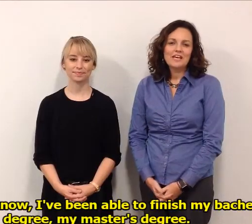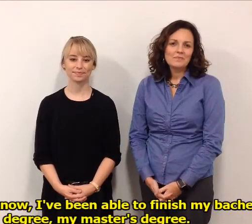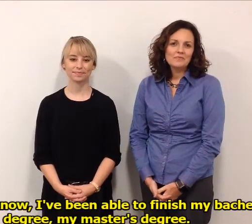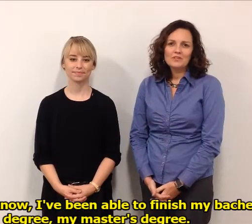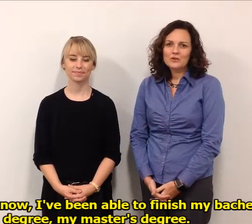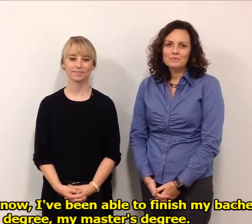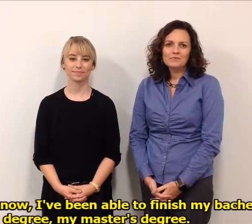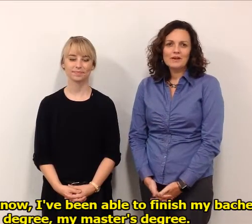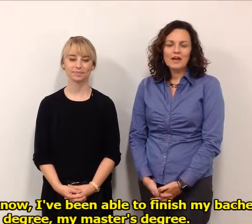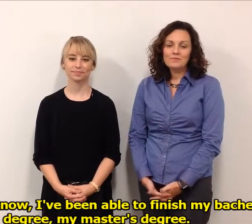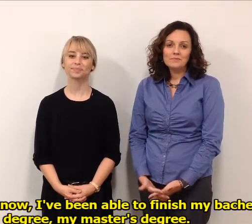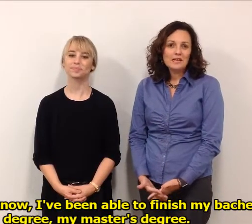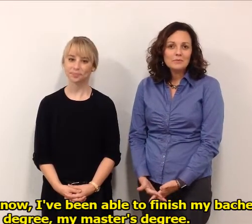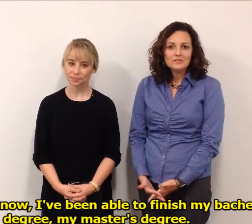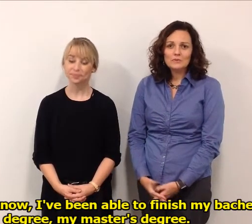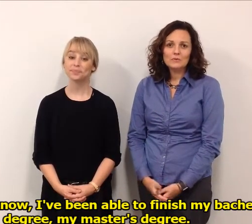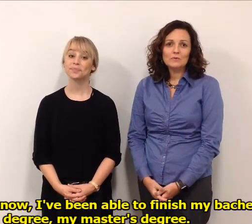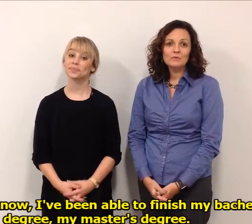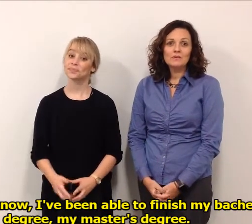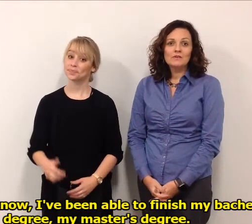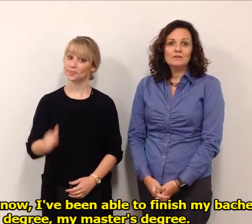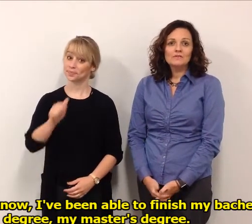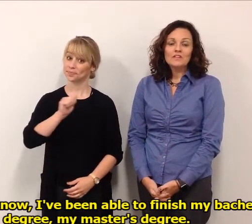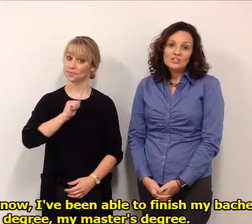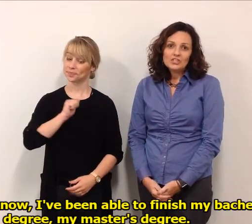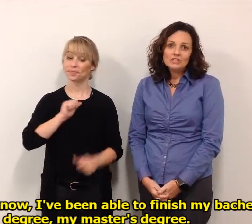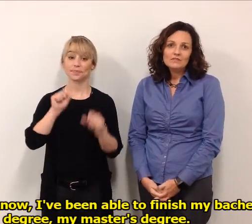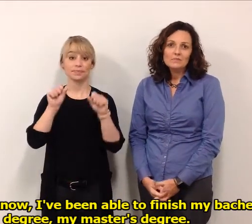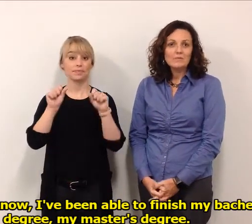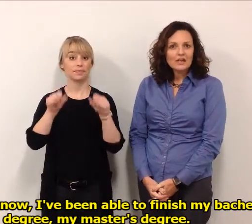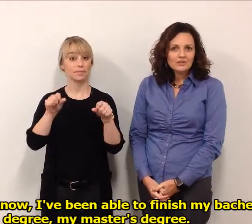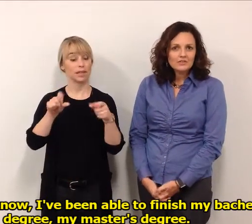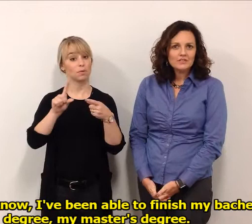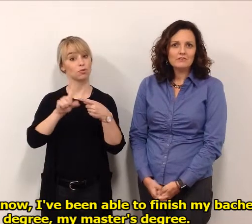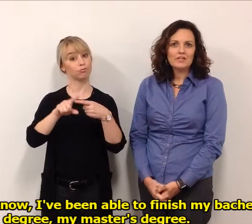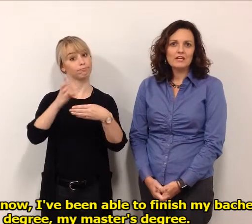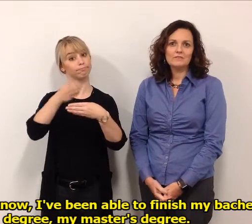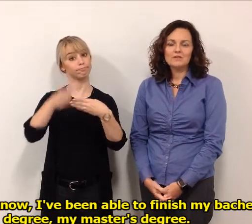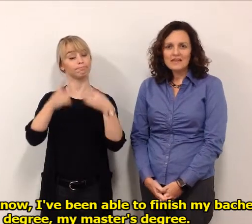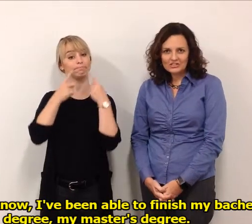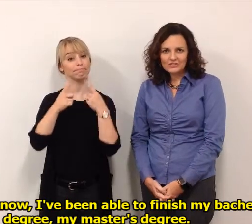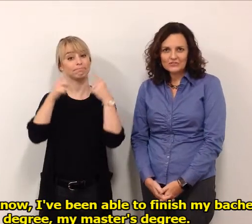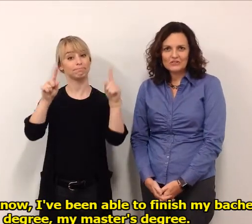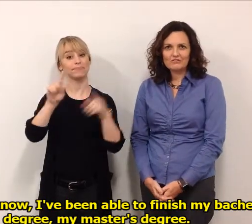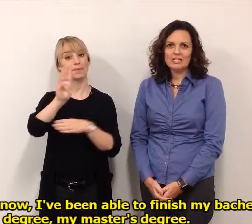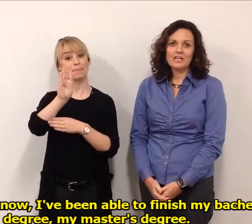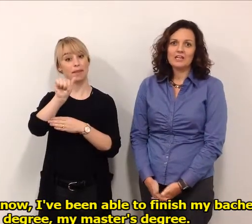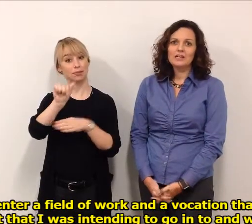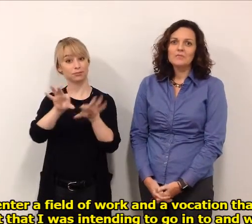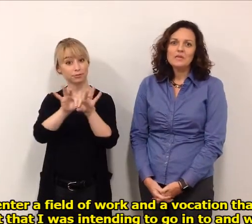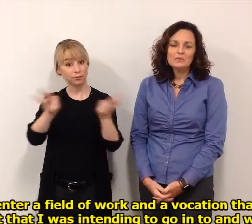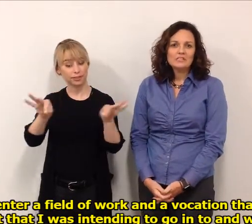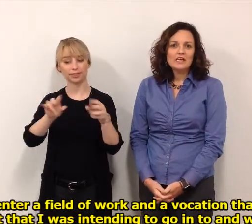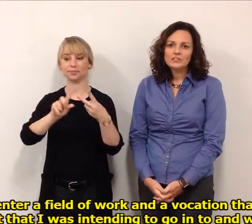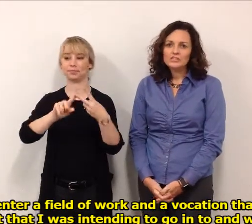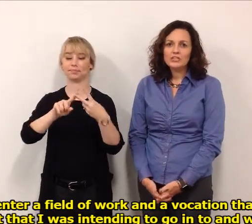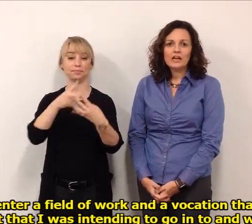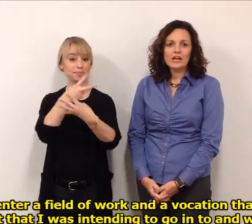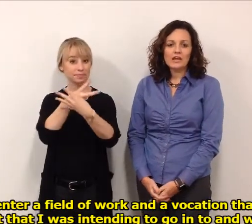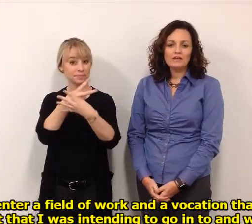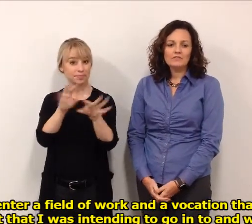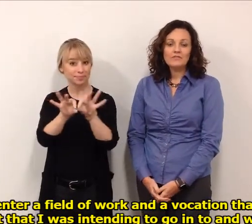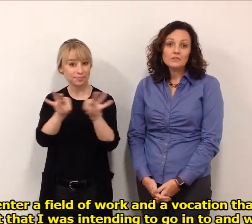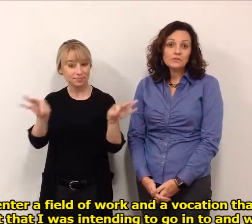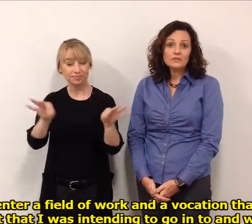I think, I've been able to finish my bachelor's degree, my master's degree, been able to